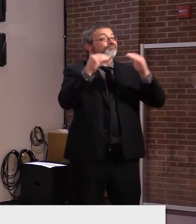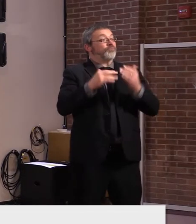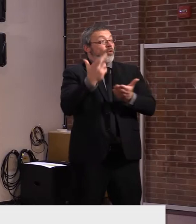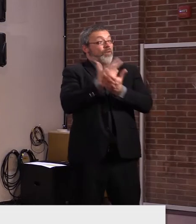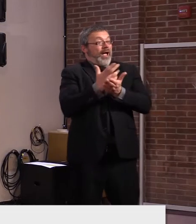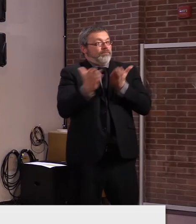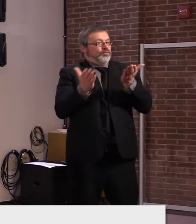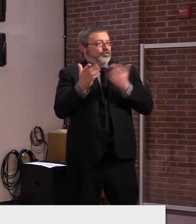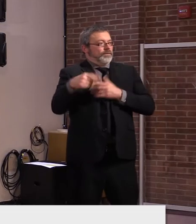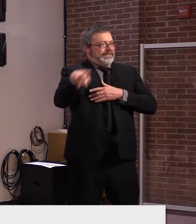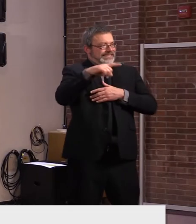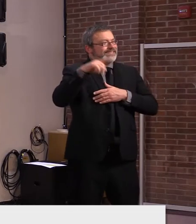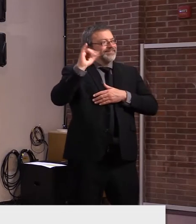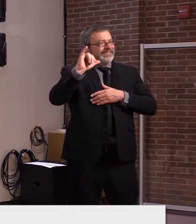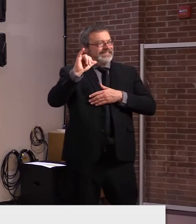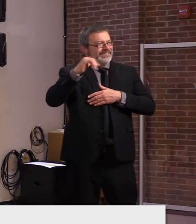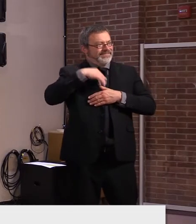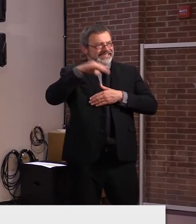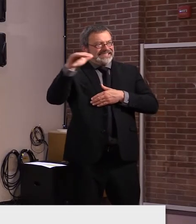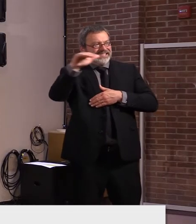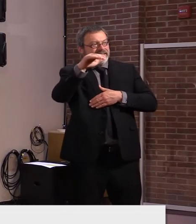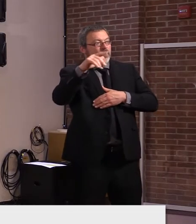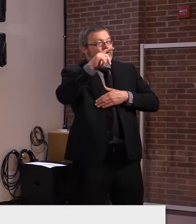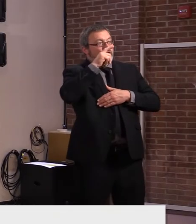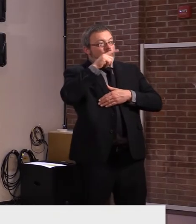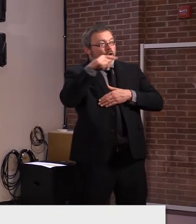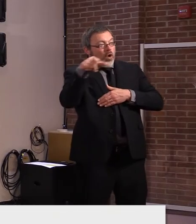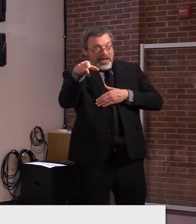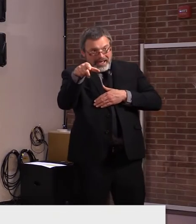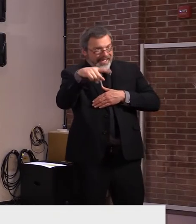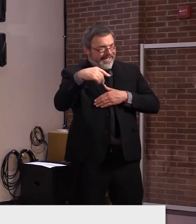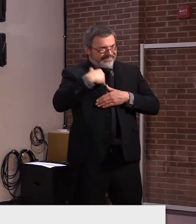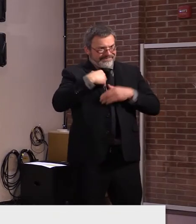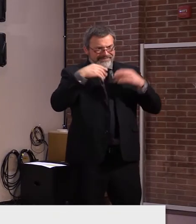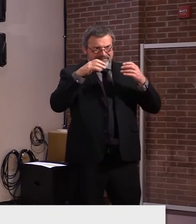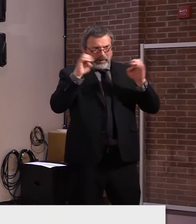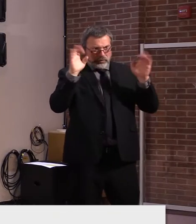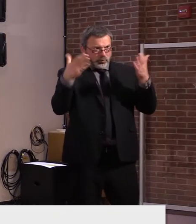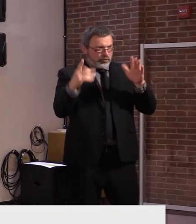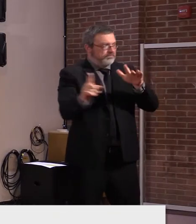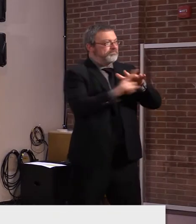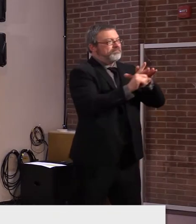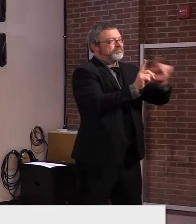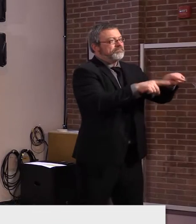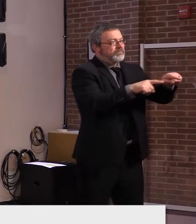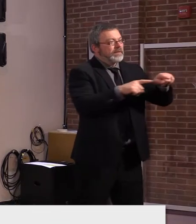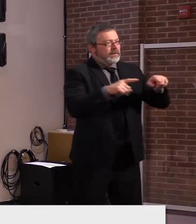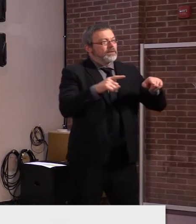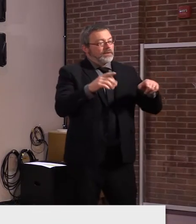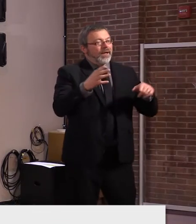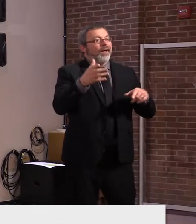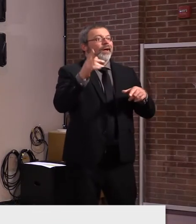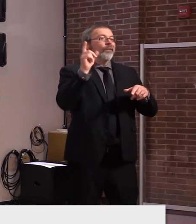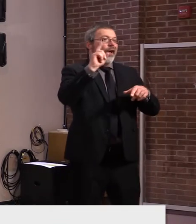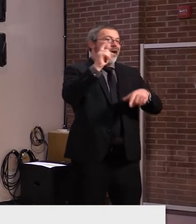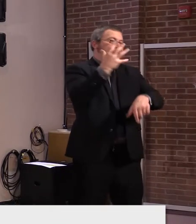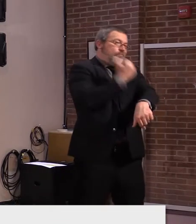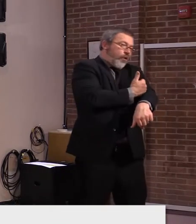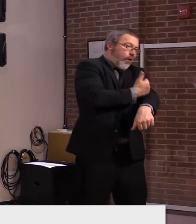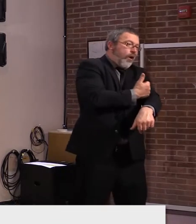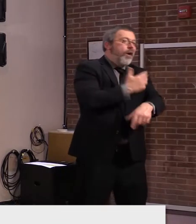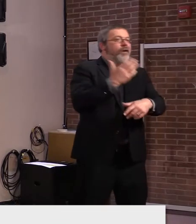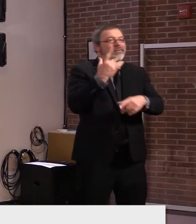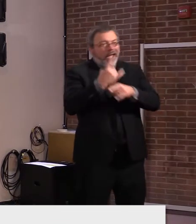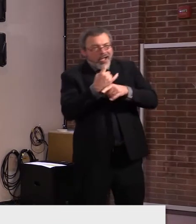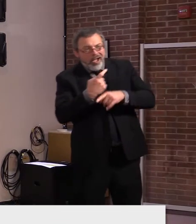so those presenting at the emergency department with substance use disorders can be served elsewhere. And lastly, we need to ensure